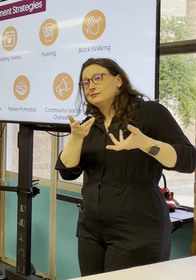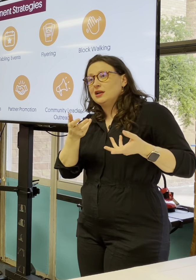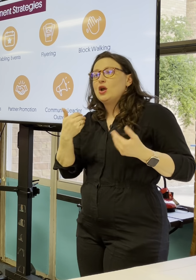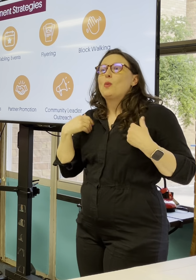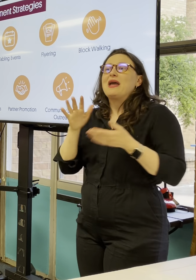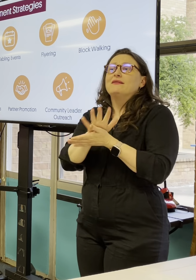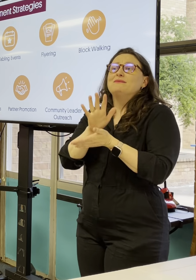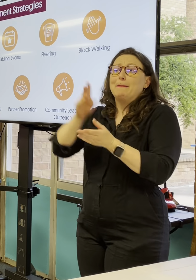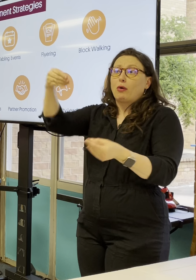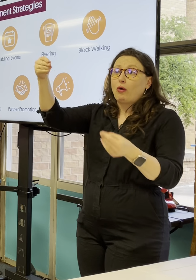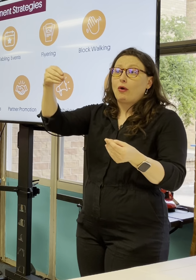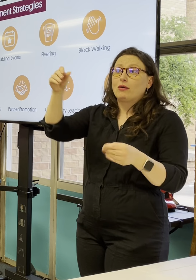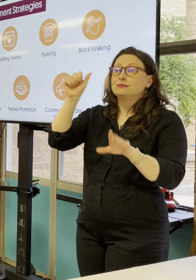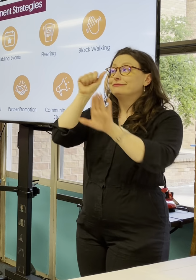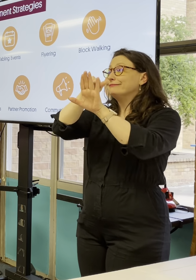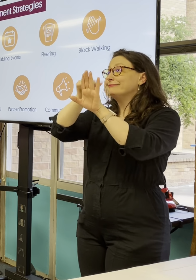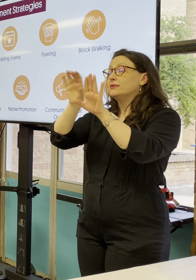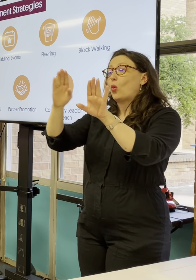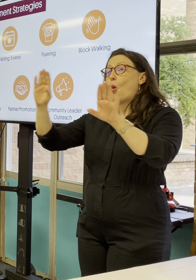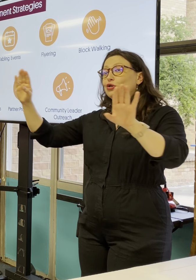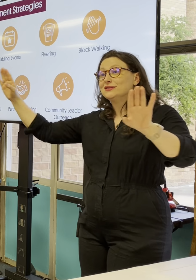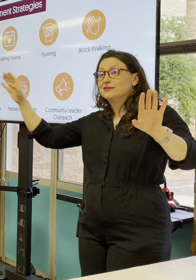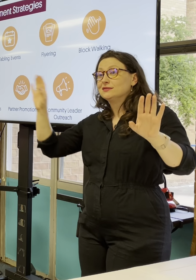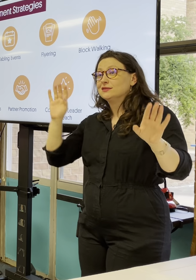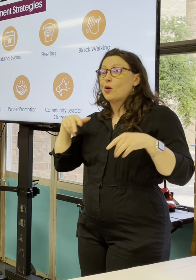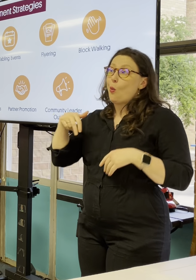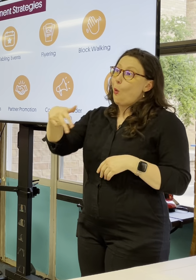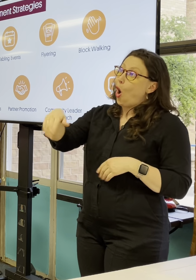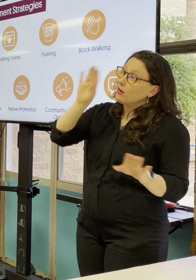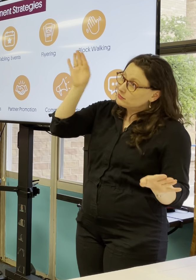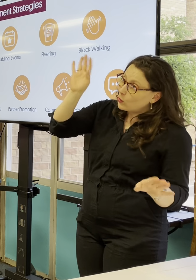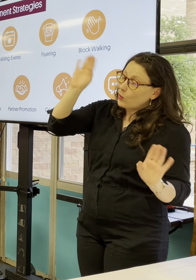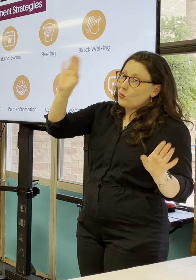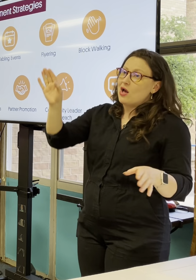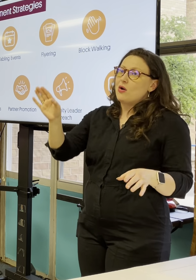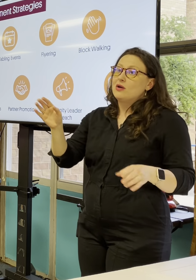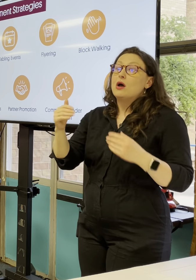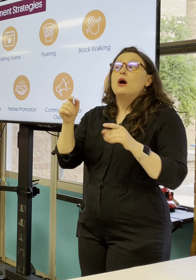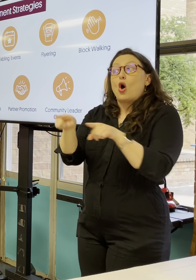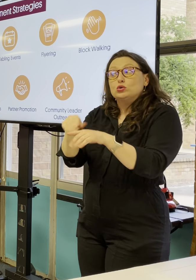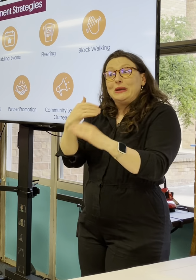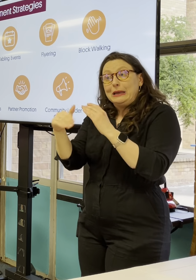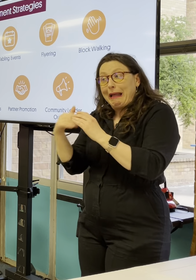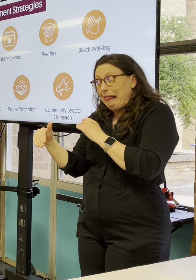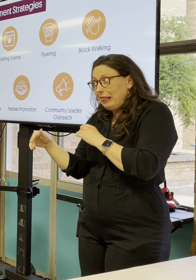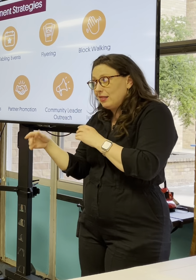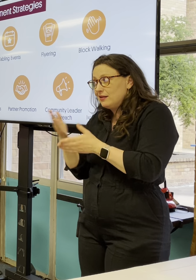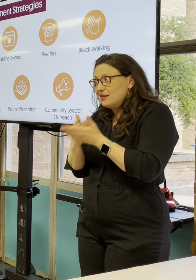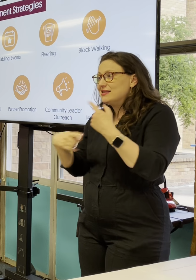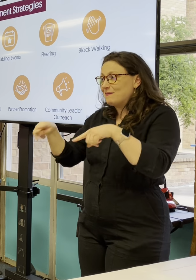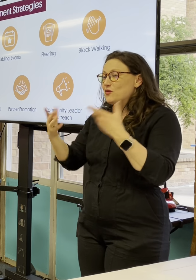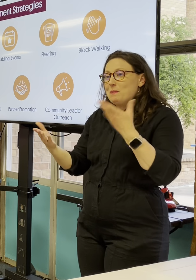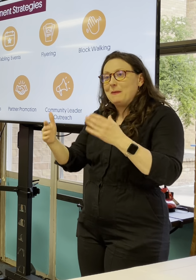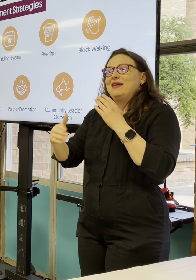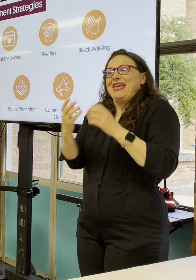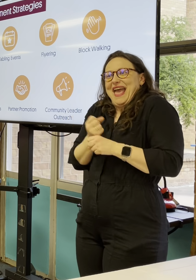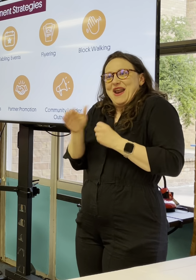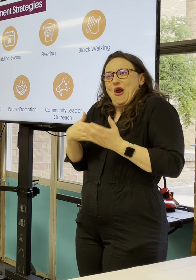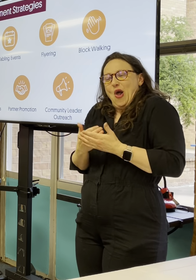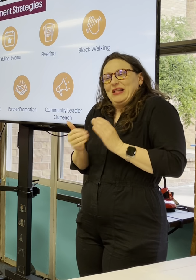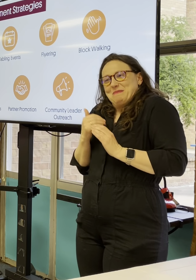flyering. We went door to door and block walked. We also did email campaigns. Some of you are probably on that email